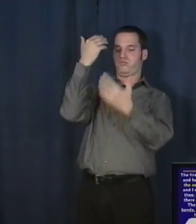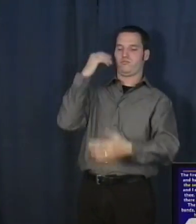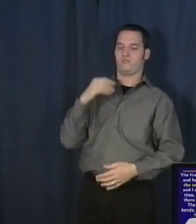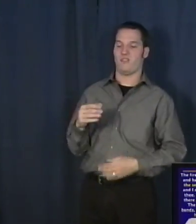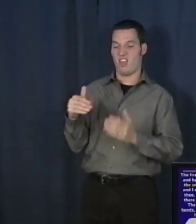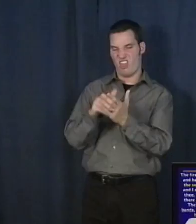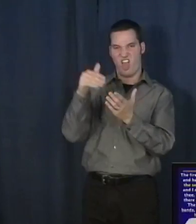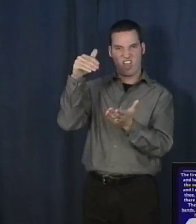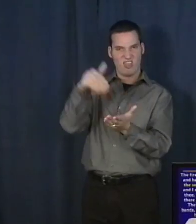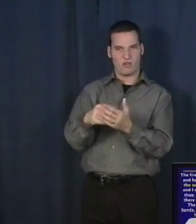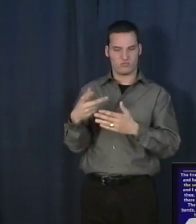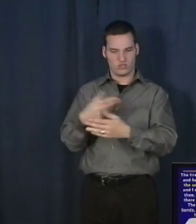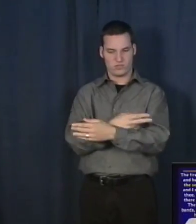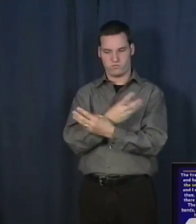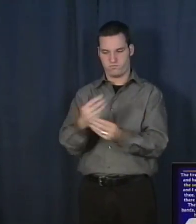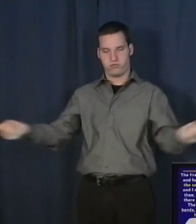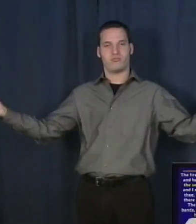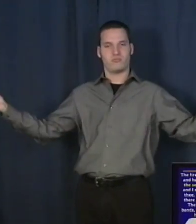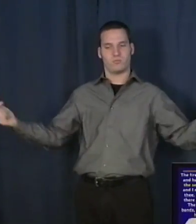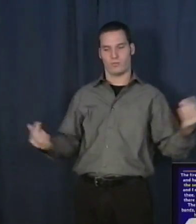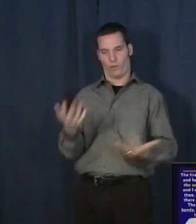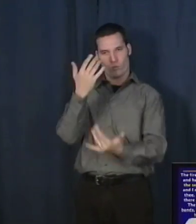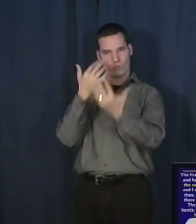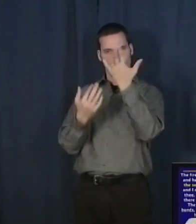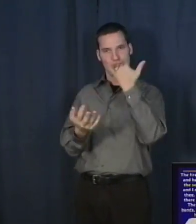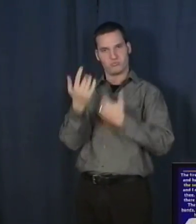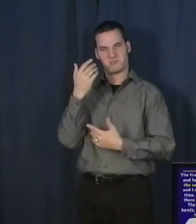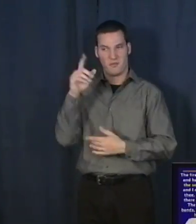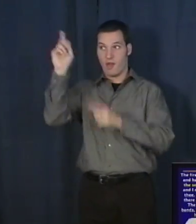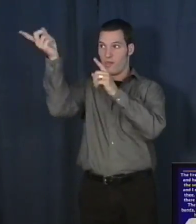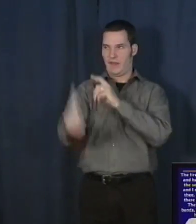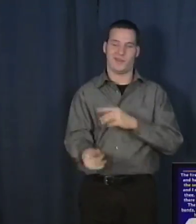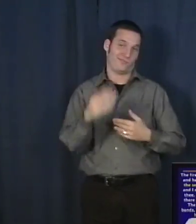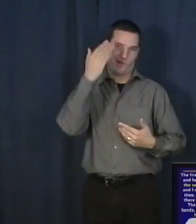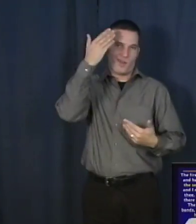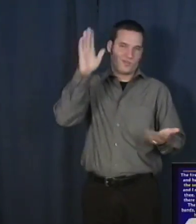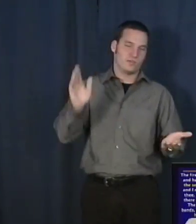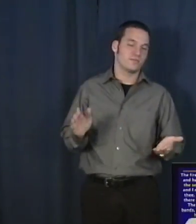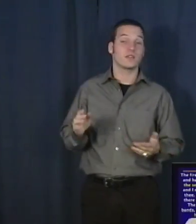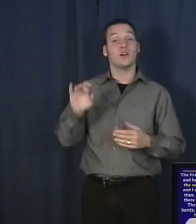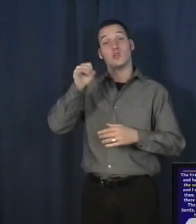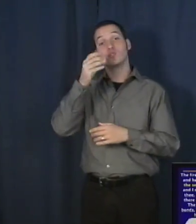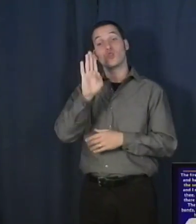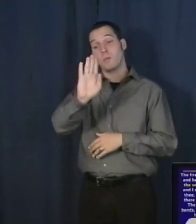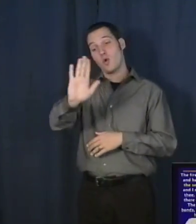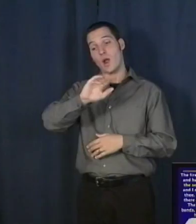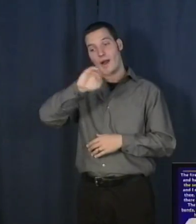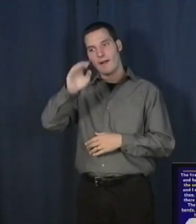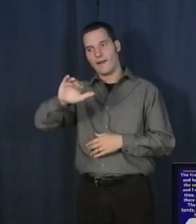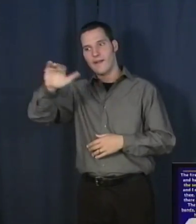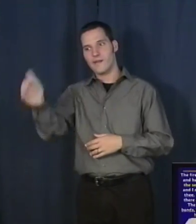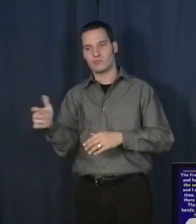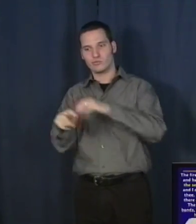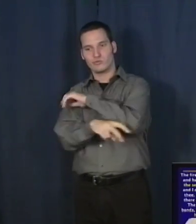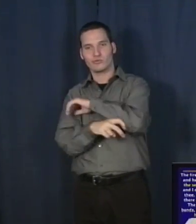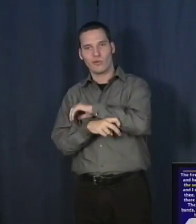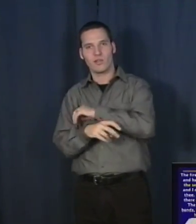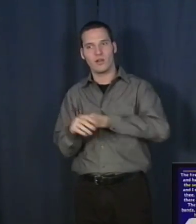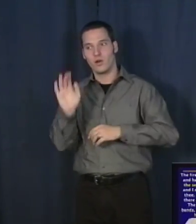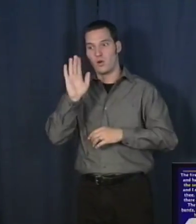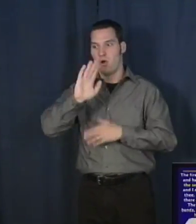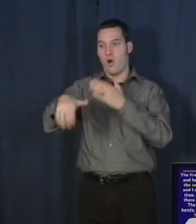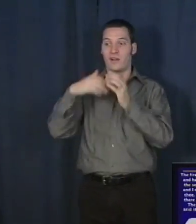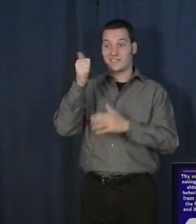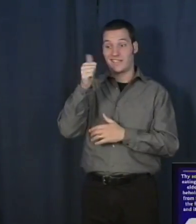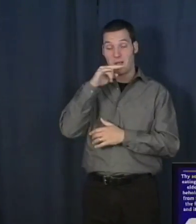up. Thousands and thousands of sheep, all burned. Probably lightning or something, who knows. And Job, your camels got stolen.